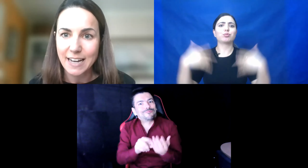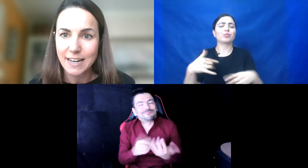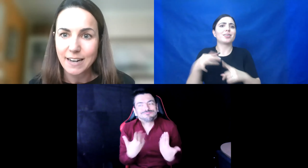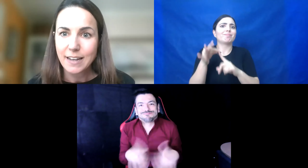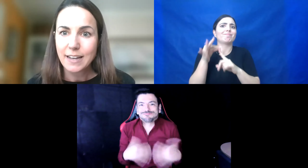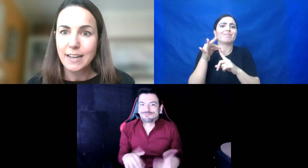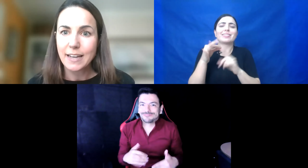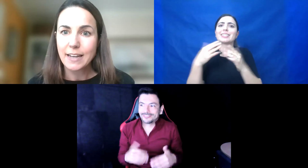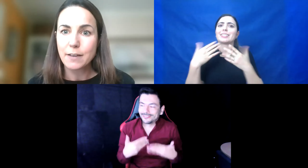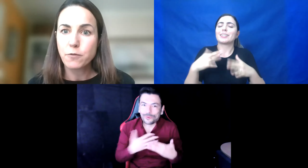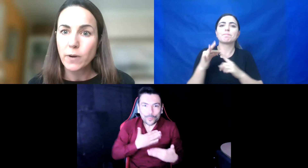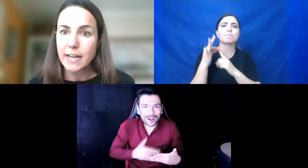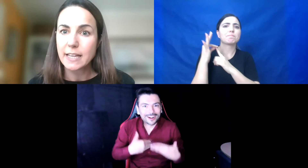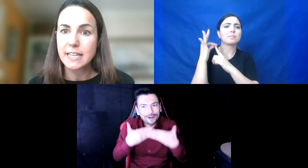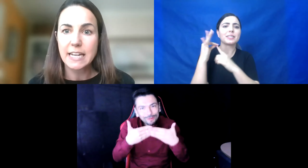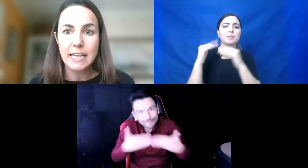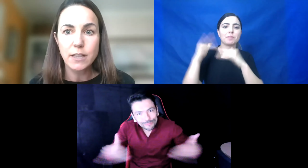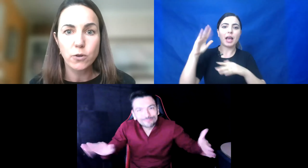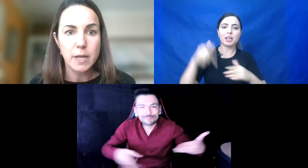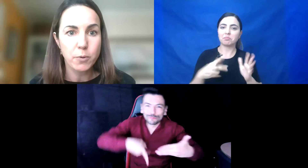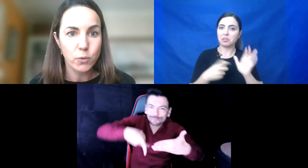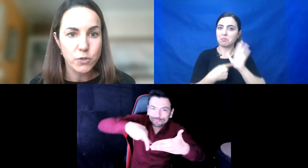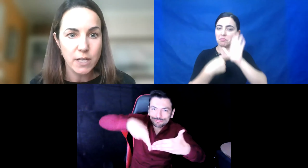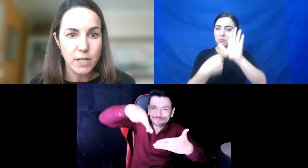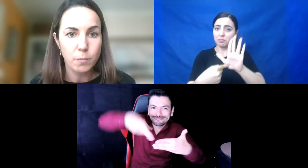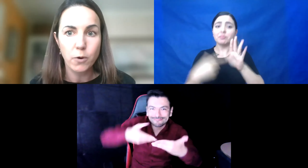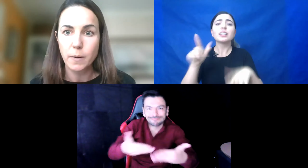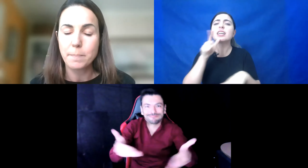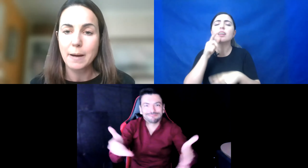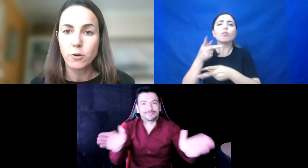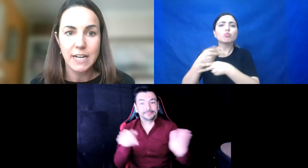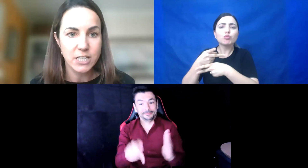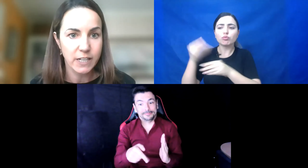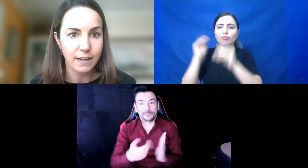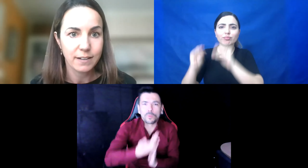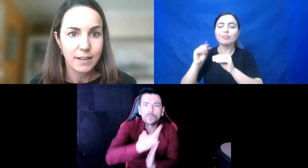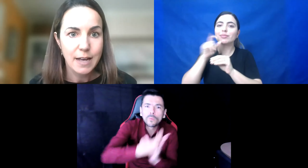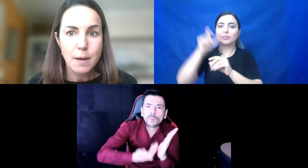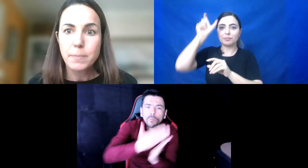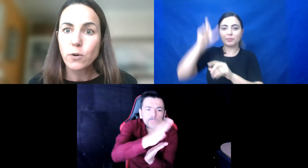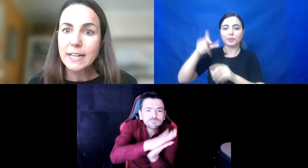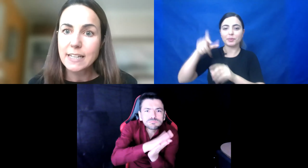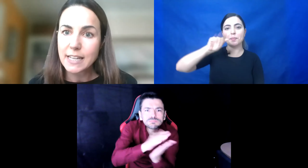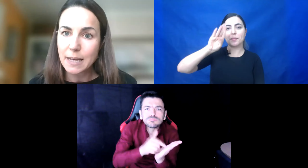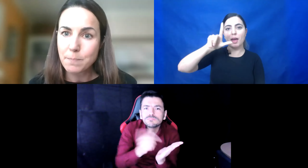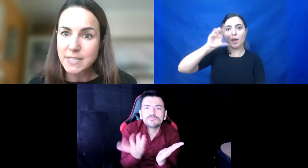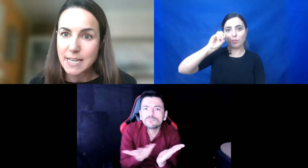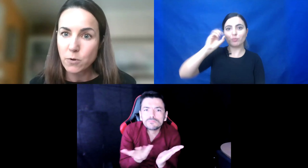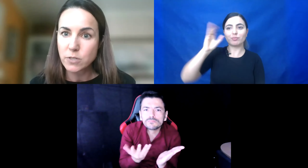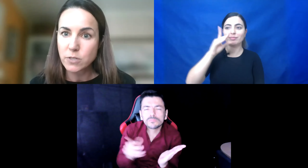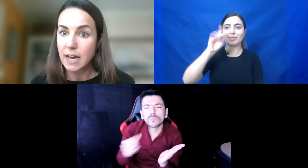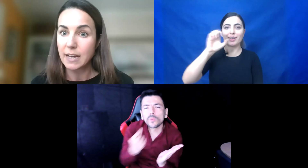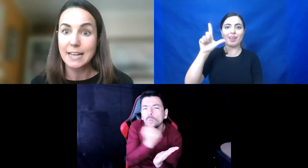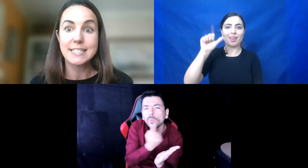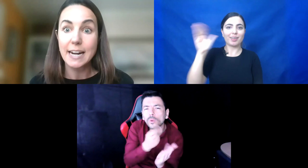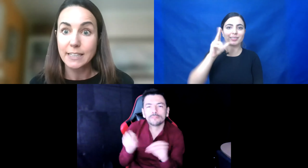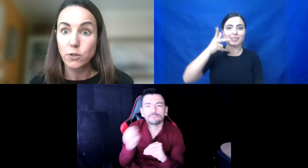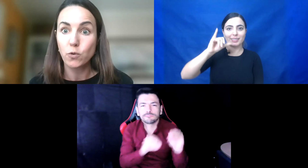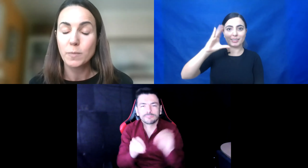launch an unbelievable documentary that was directed and produced by Pablo de la Chica.